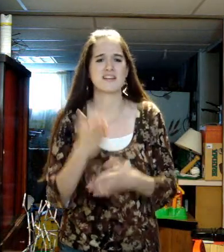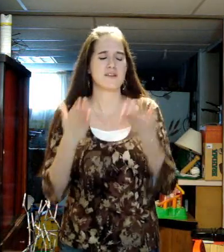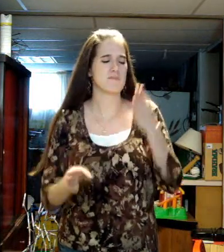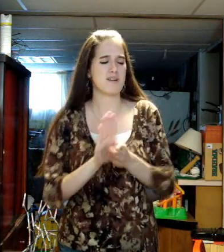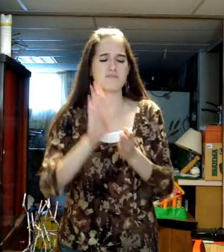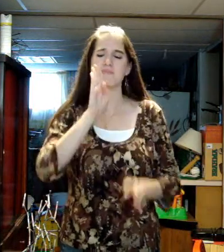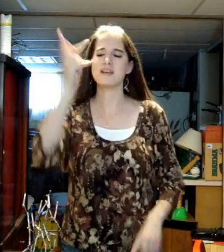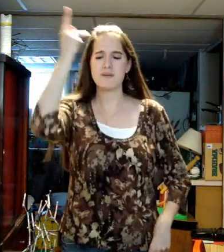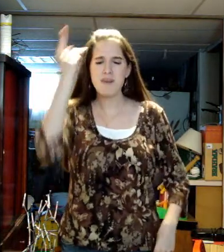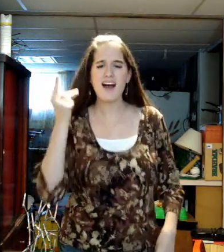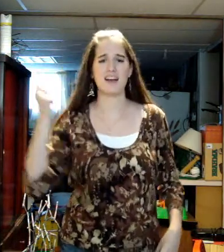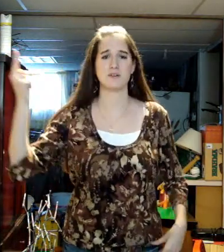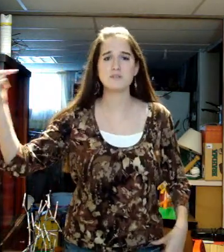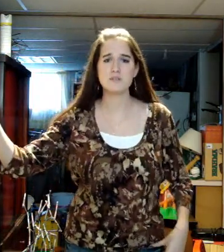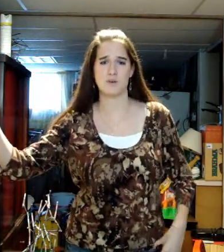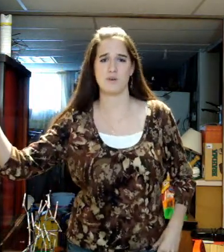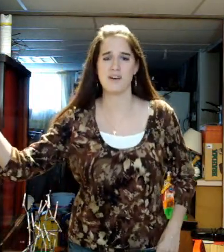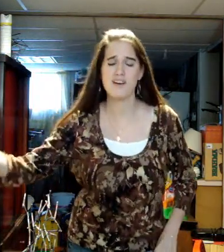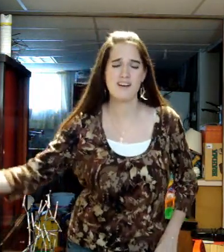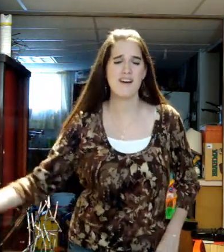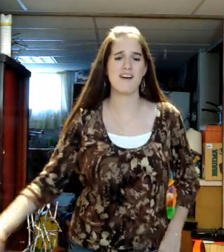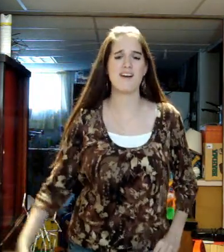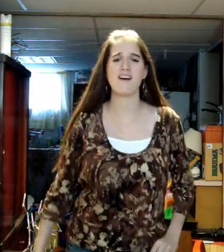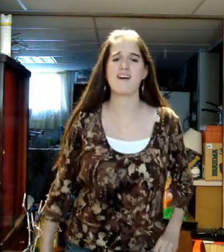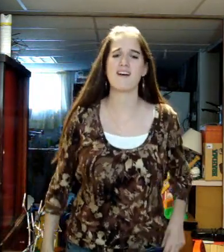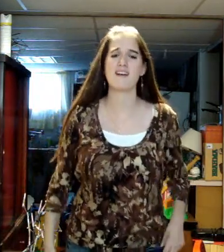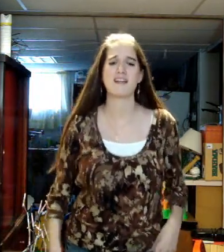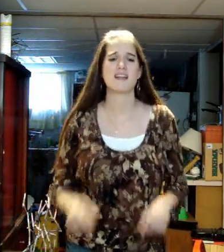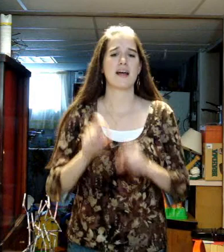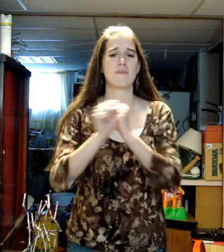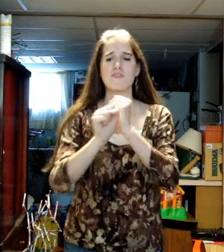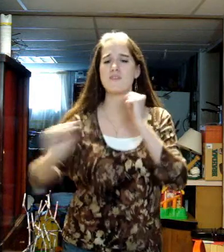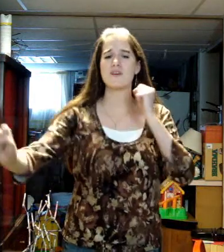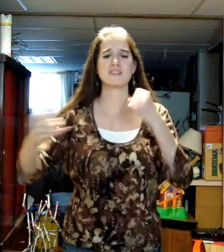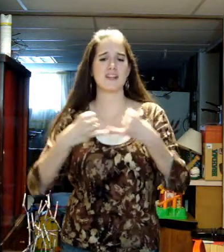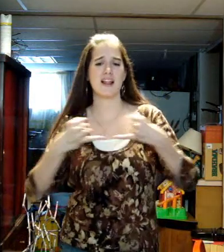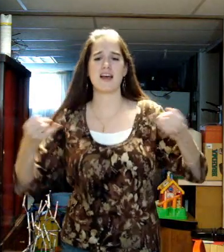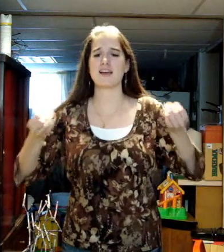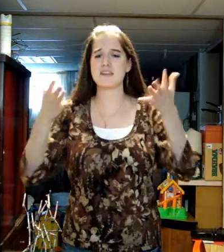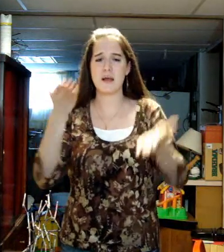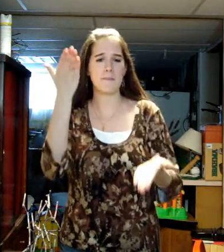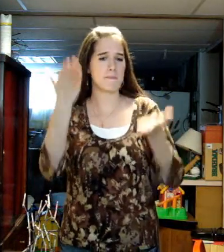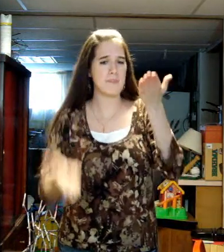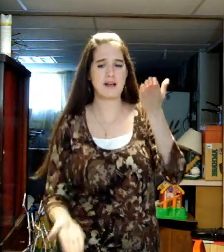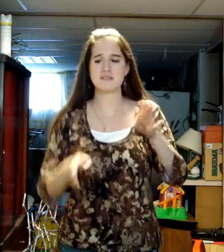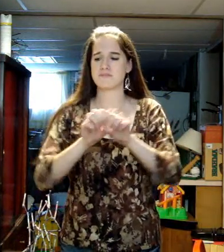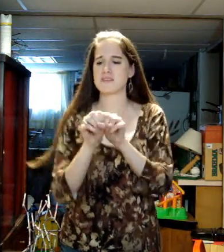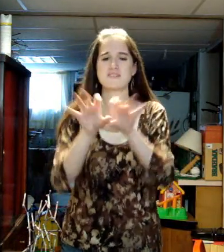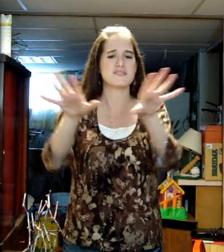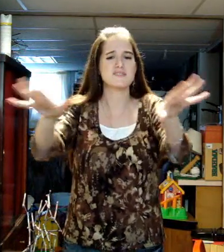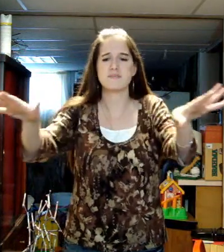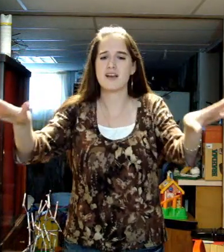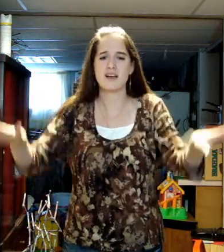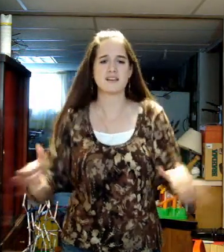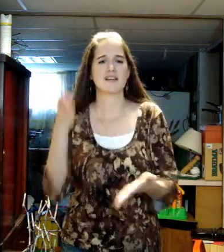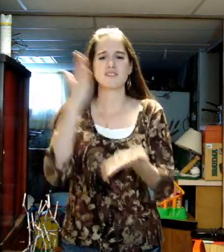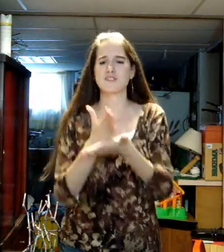being paranoid I'm avoiding the lines Cause it's just my split Can